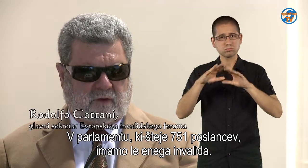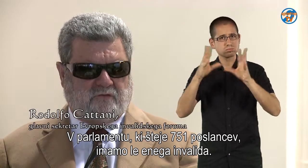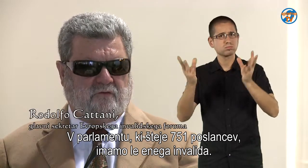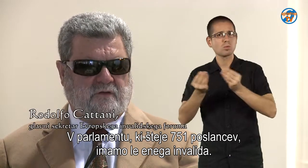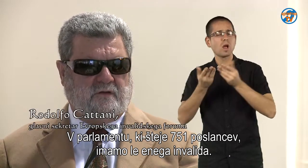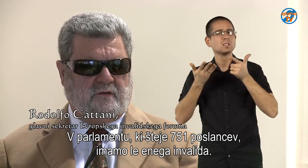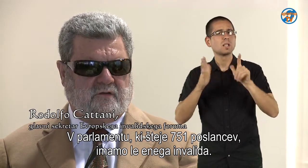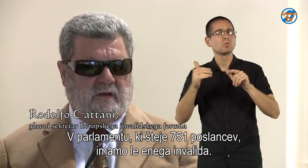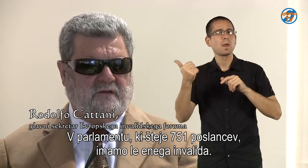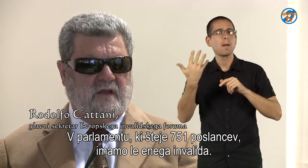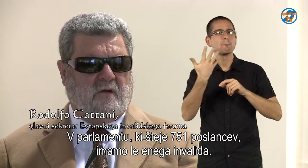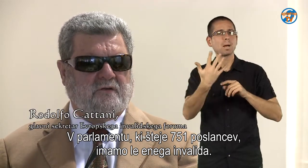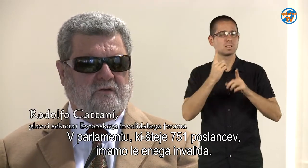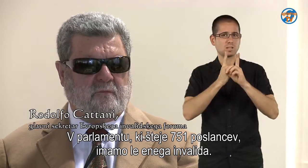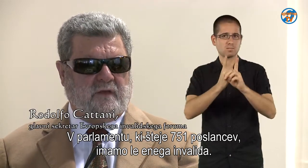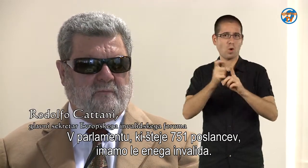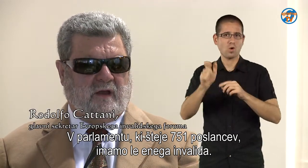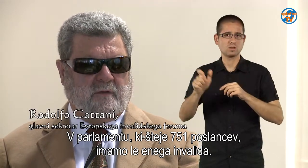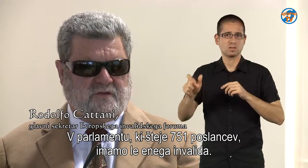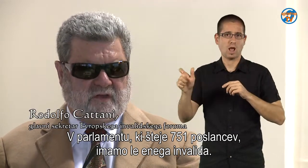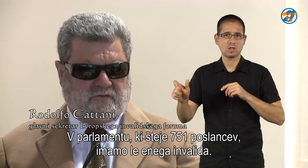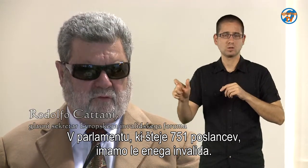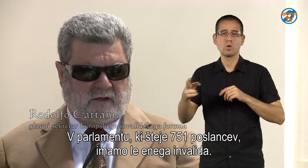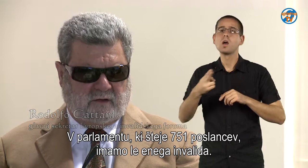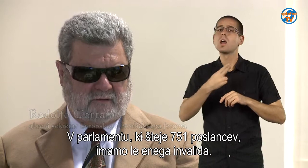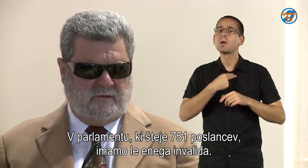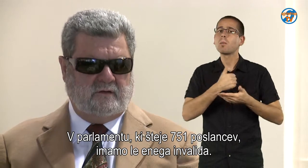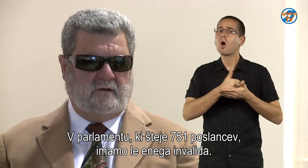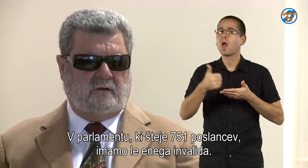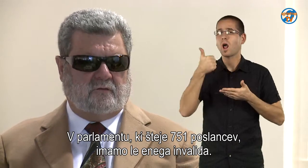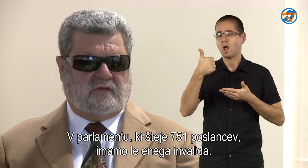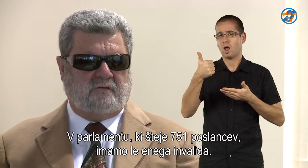person with disability now in the European Parliament, just one.